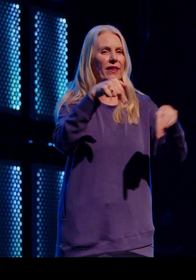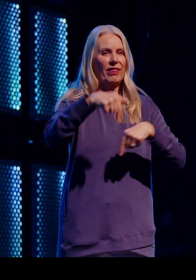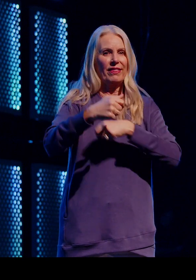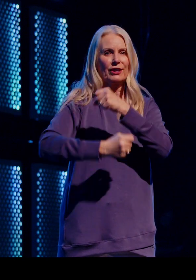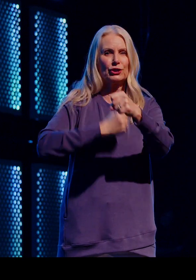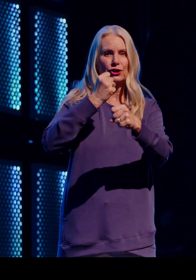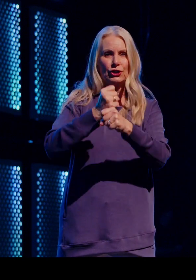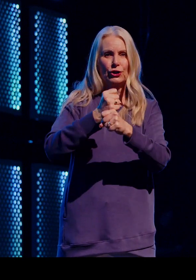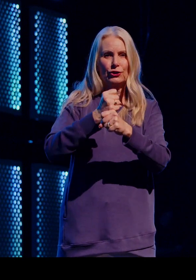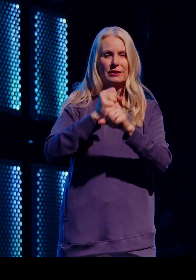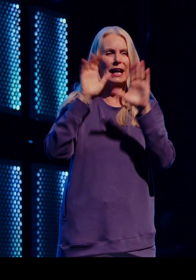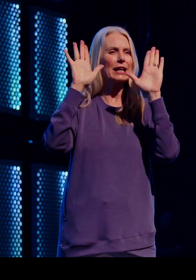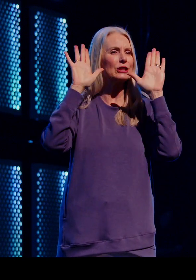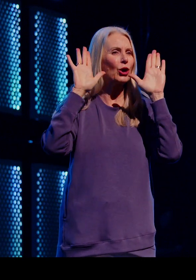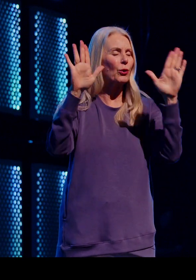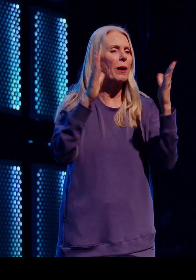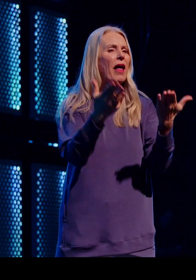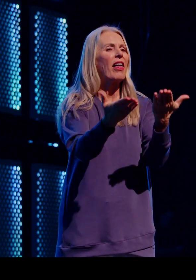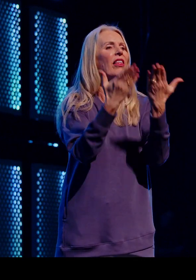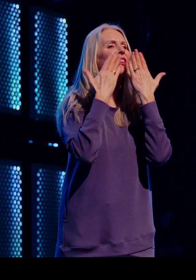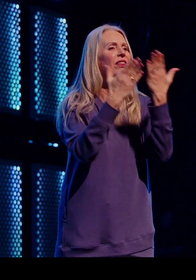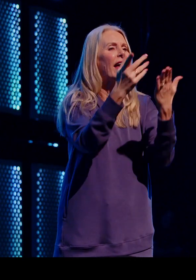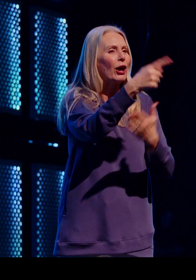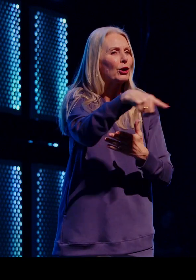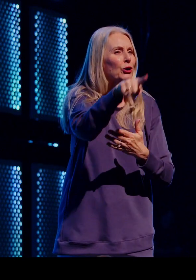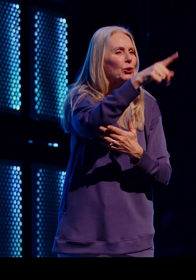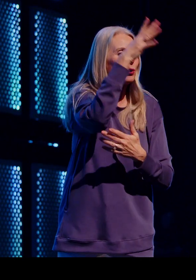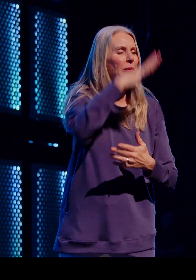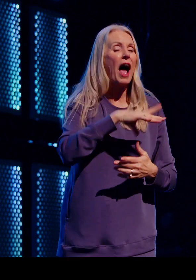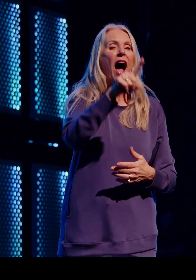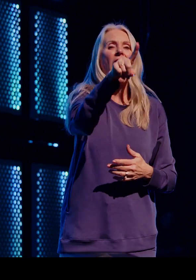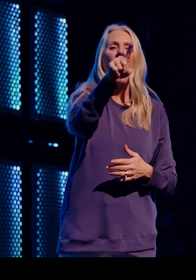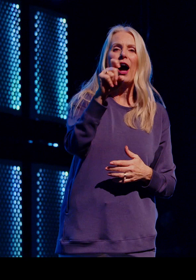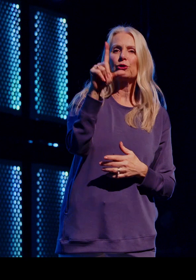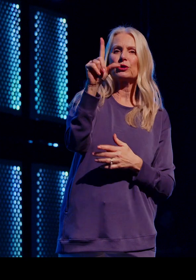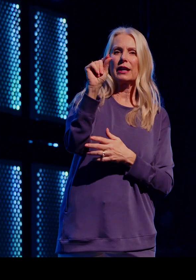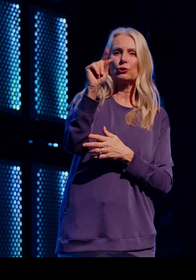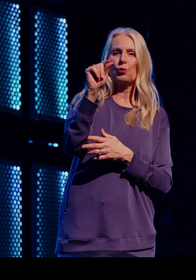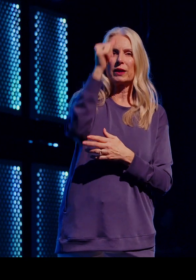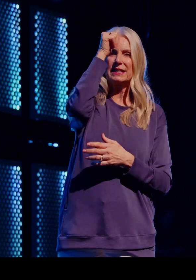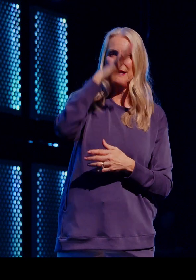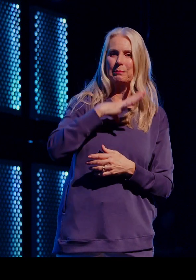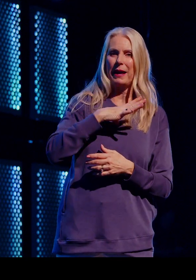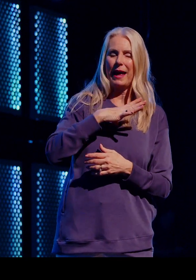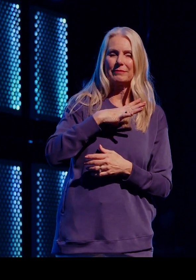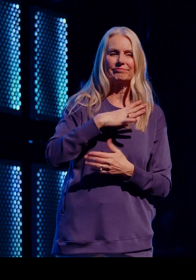incredible? Yes. Let's thank the Lord for that. 120 men.